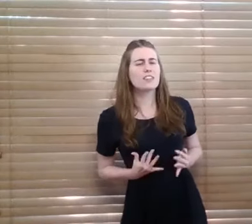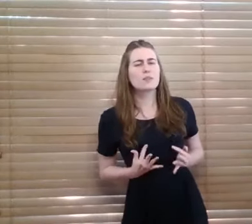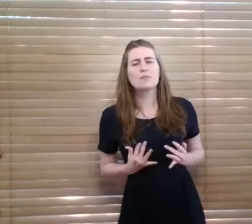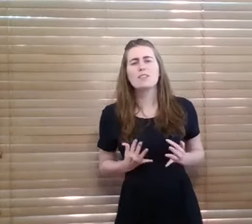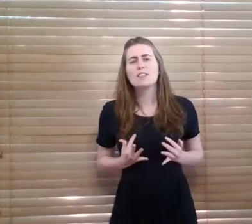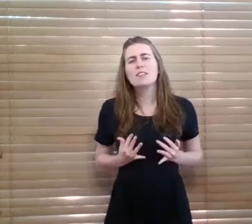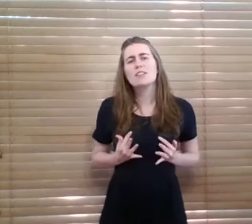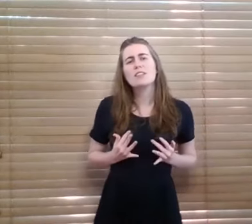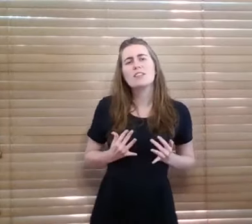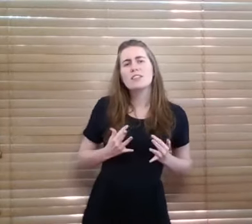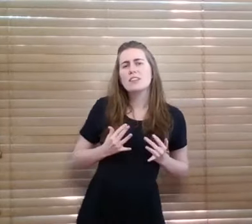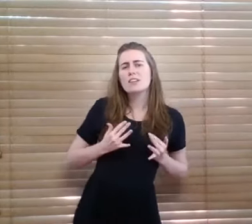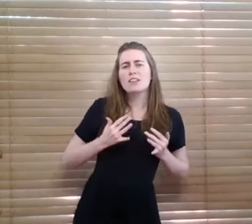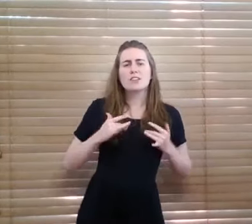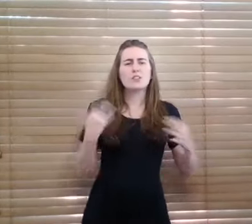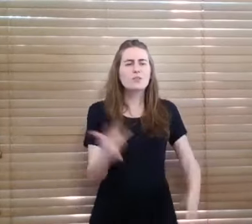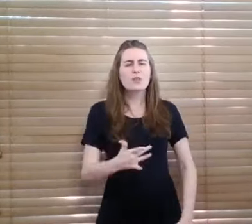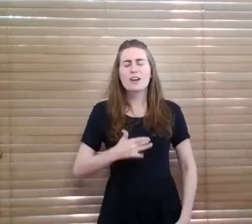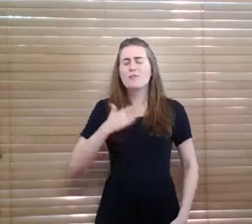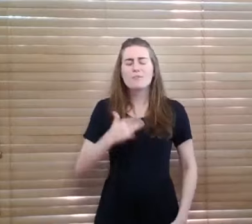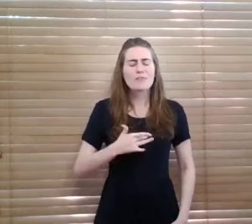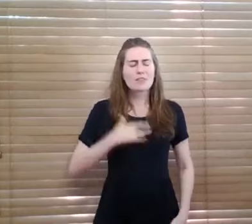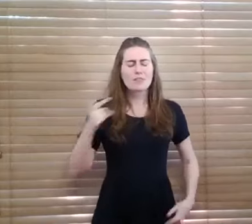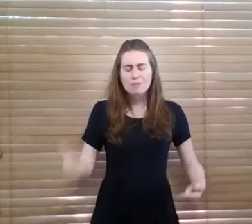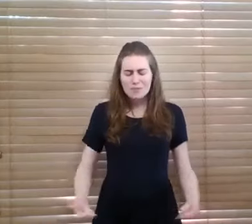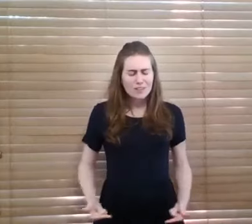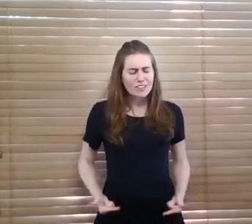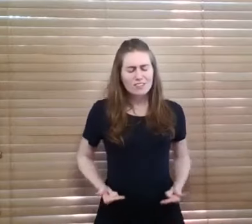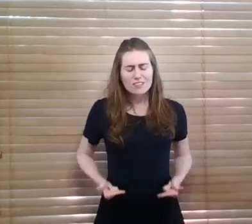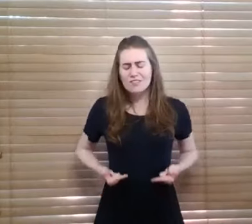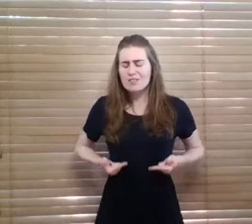over me. You have made me new.